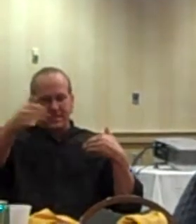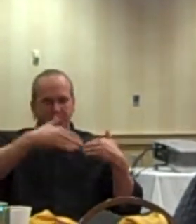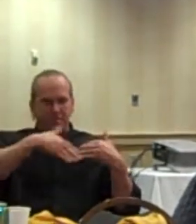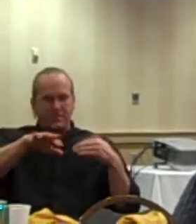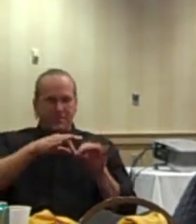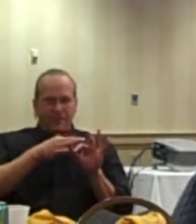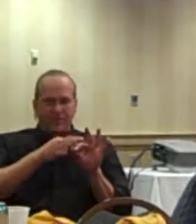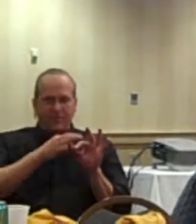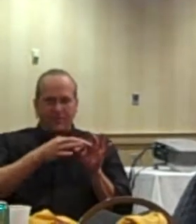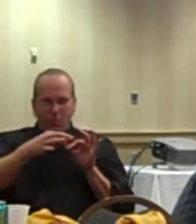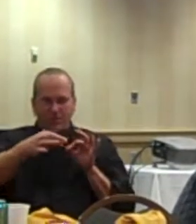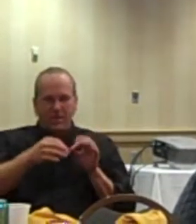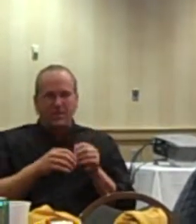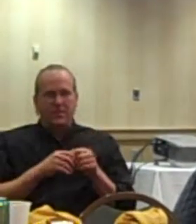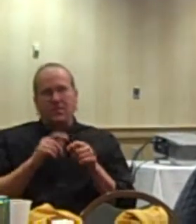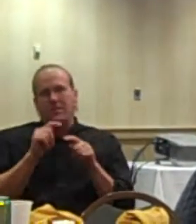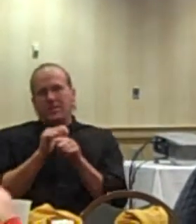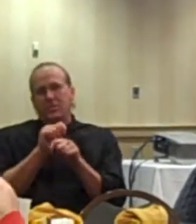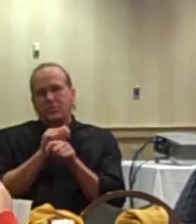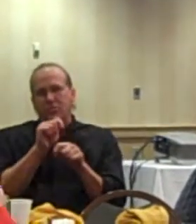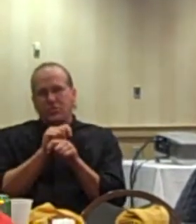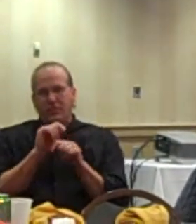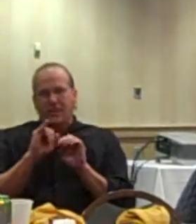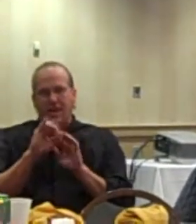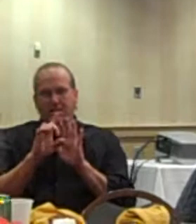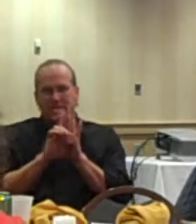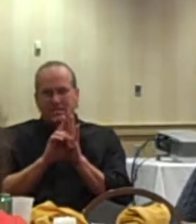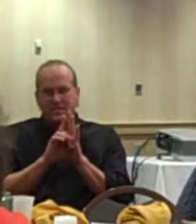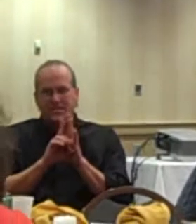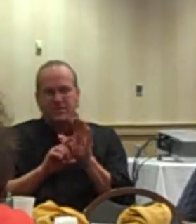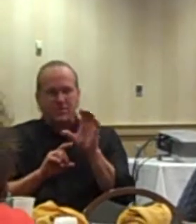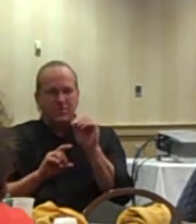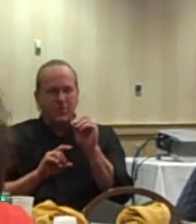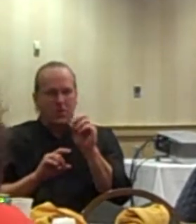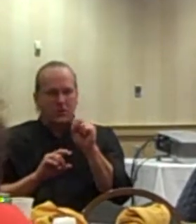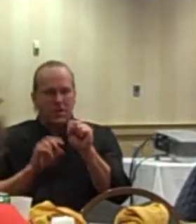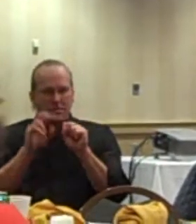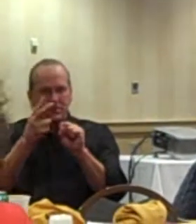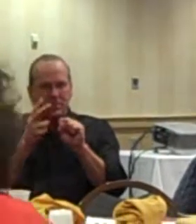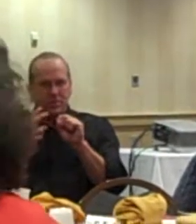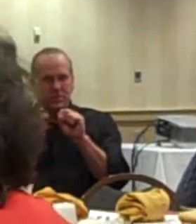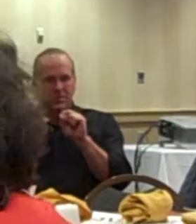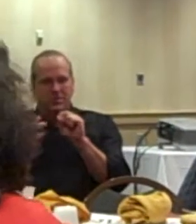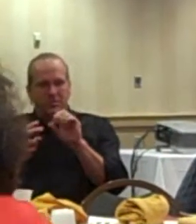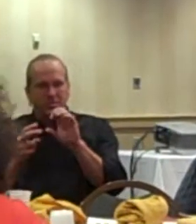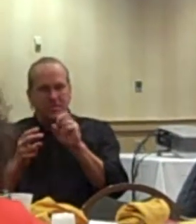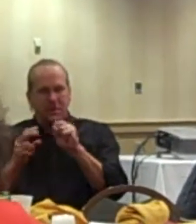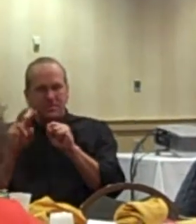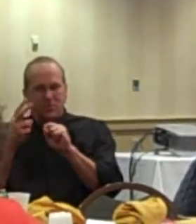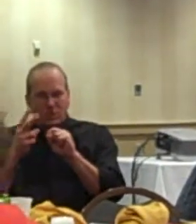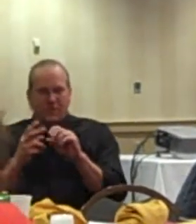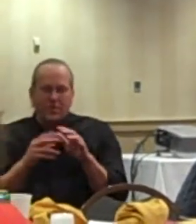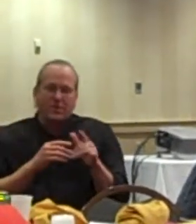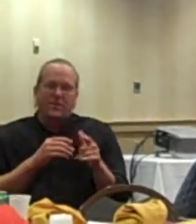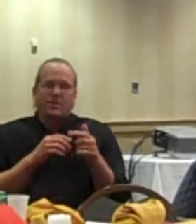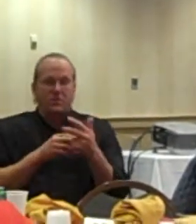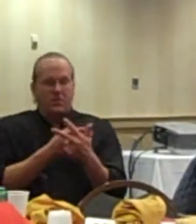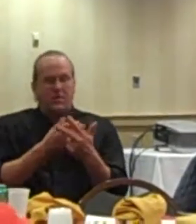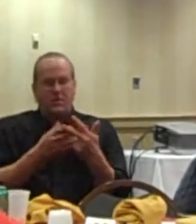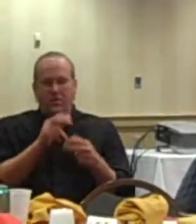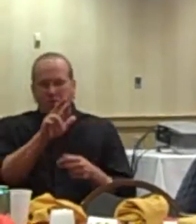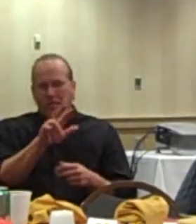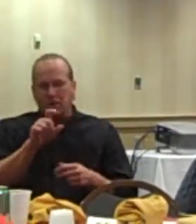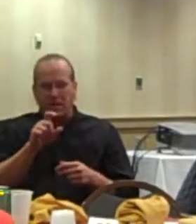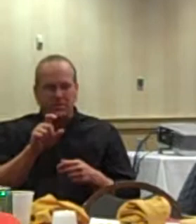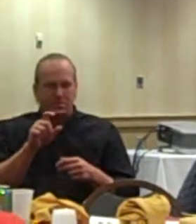and trigonometric identity, sine squared plus cosine squared is 1. If those are 3 topics, then that takes, 3x amount